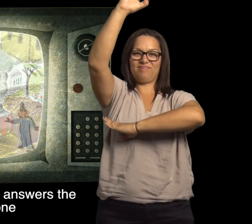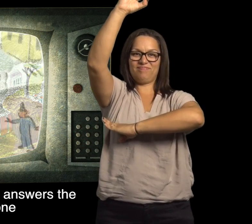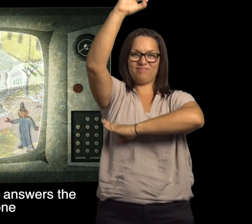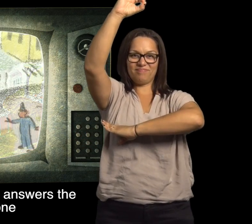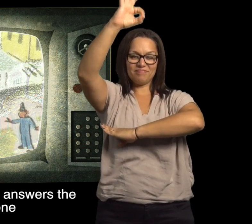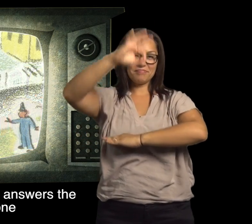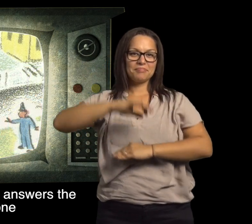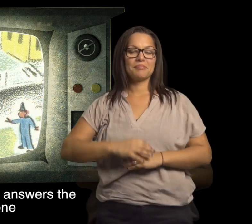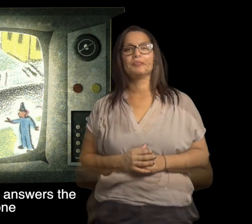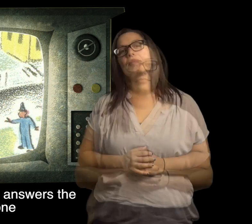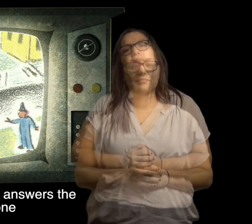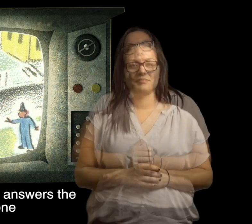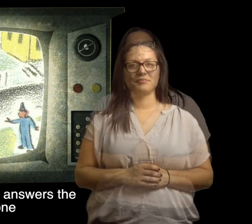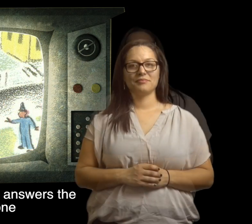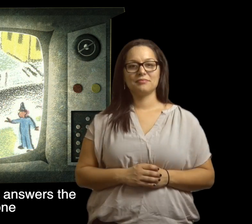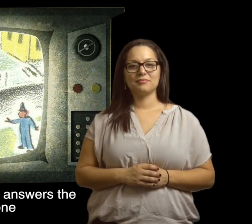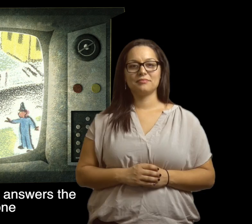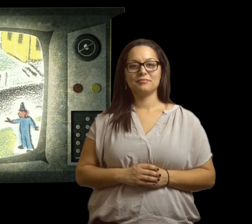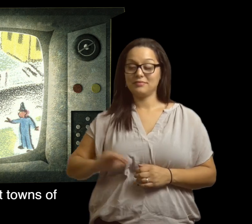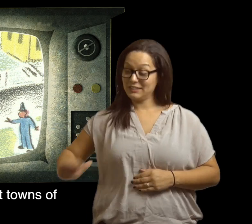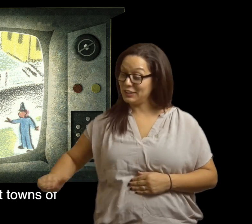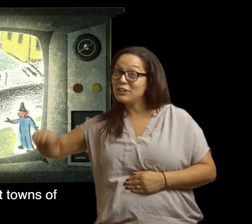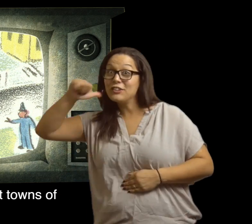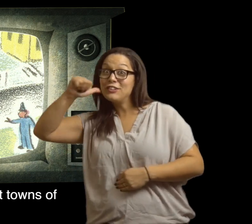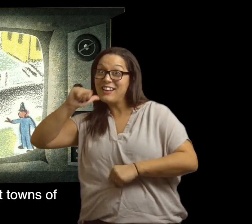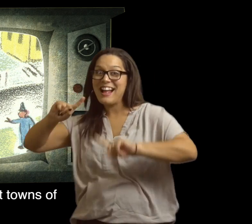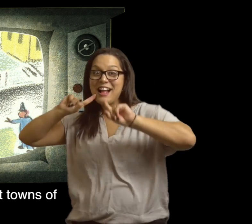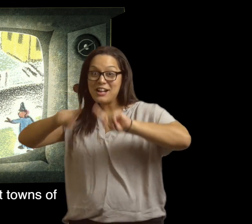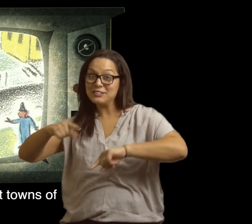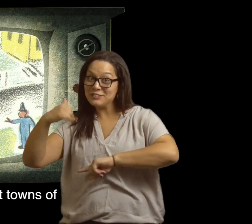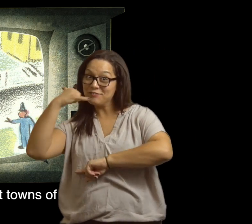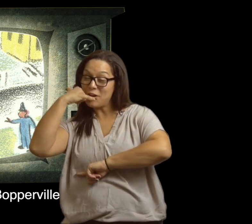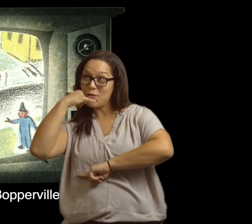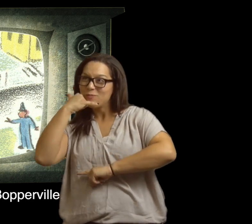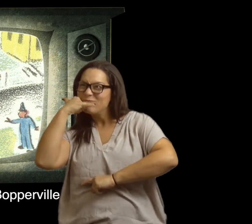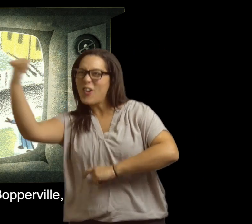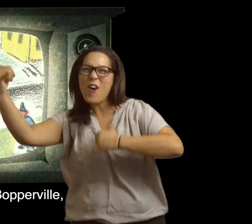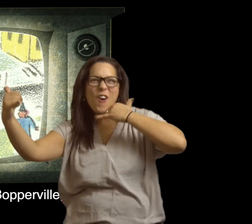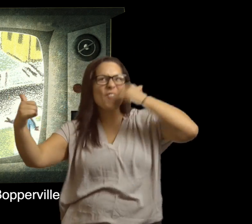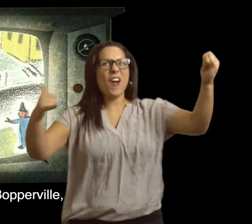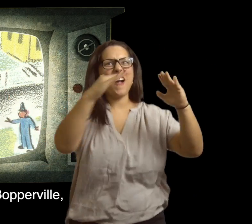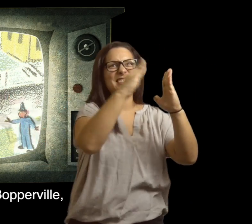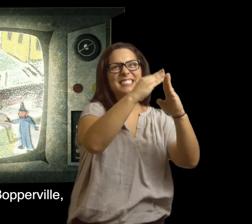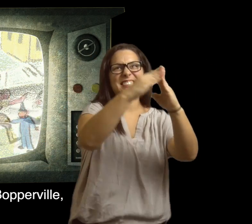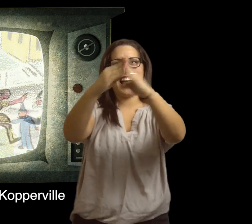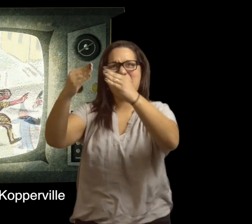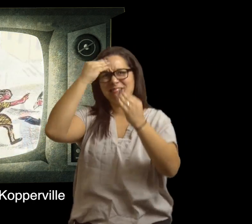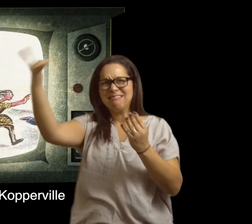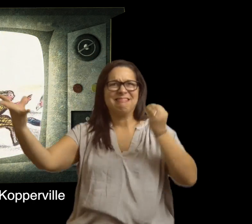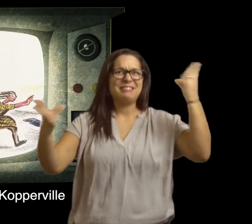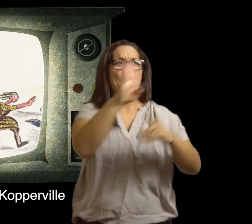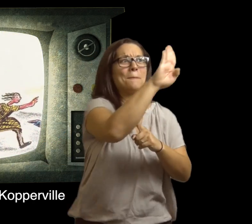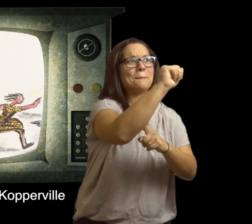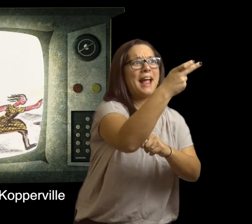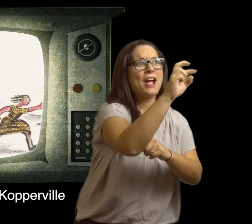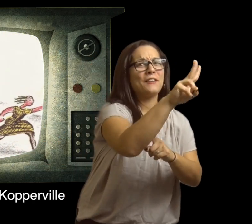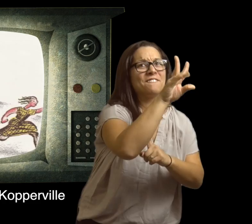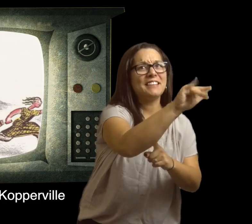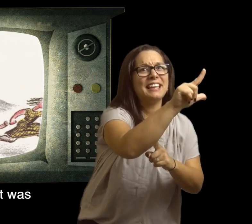Now the girl who answers the telephone called up the next towns of Bangerville and Bopperville and Kipperville and Copperville